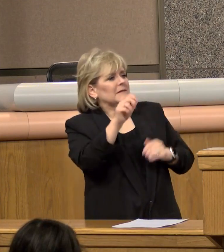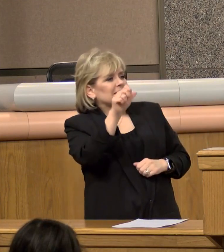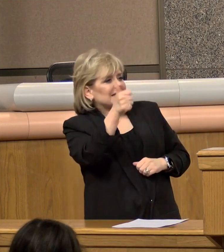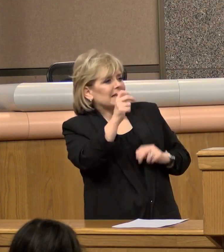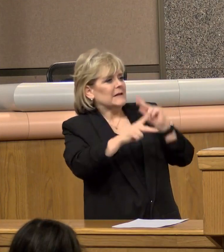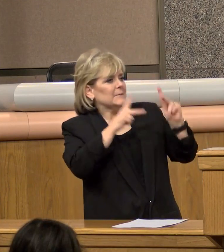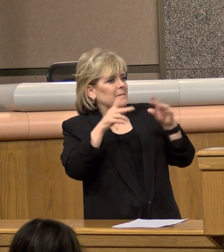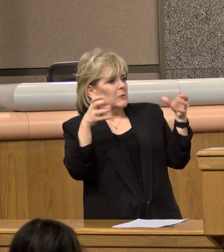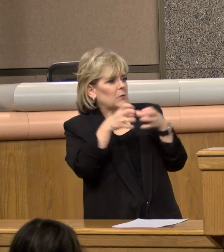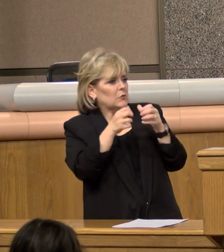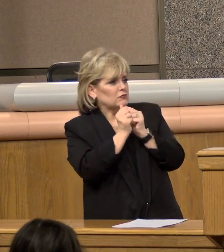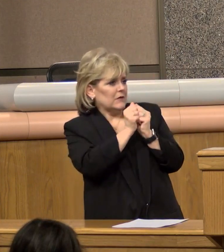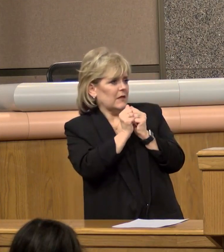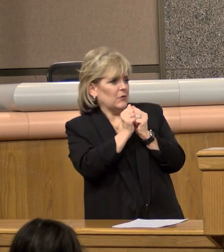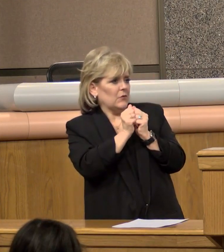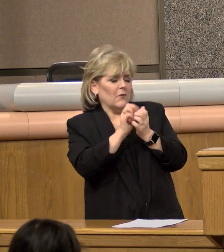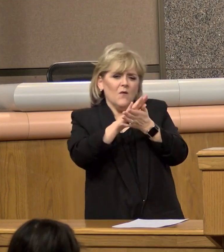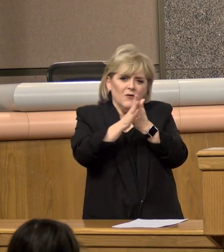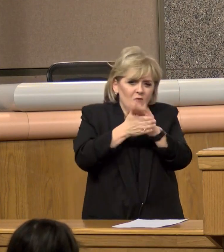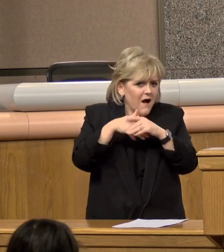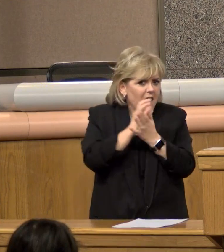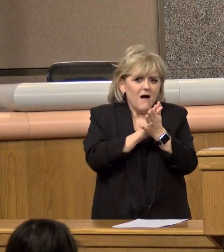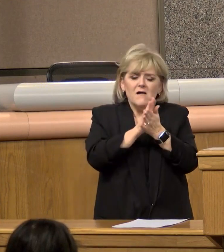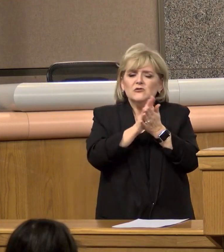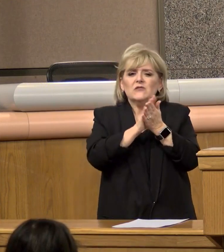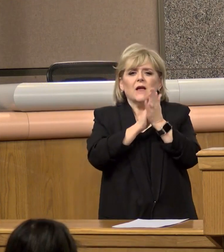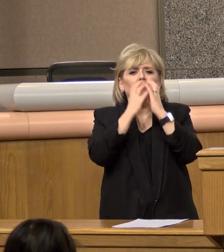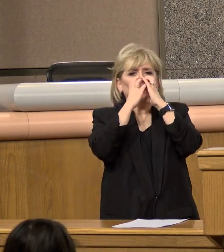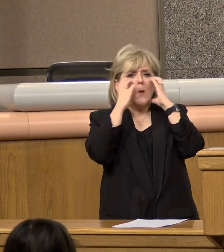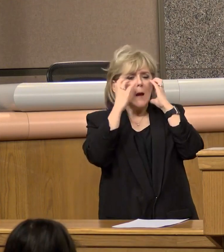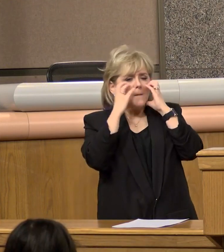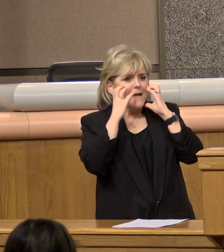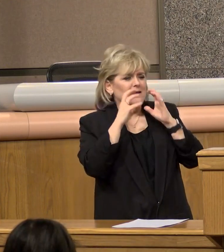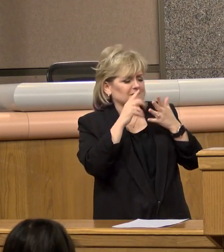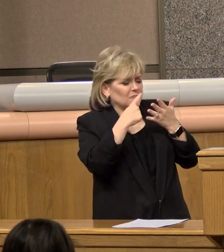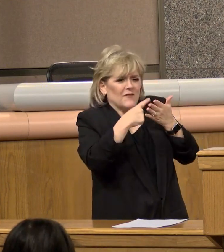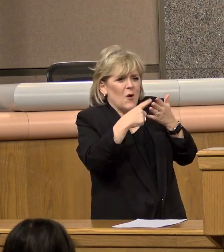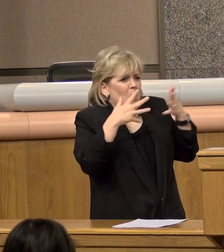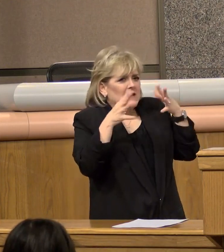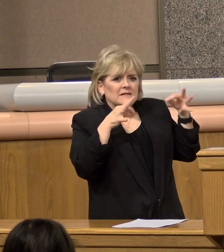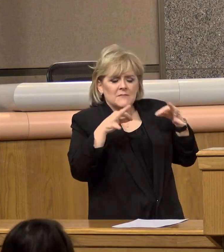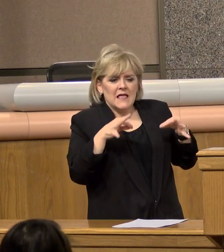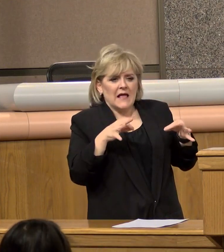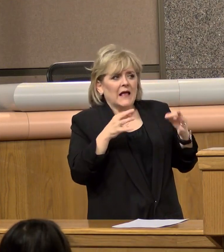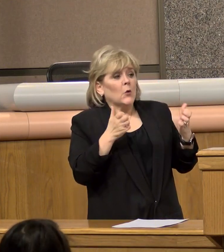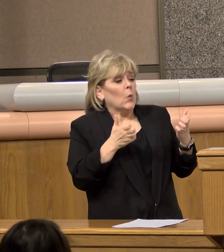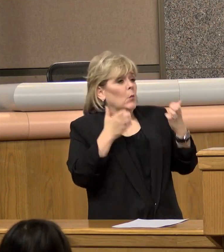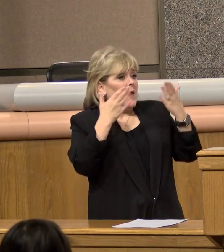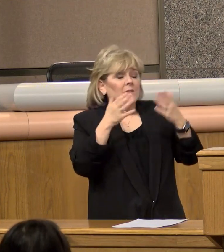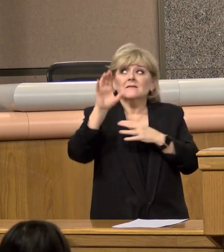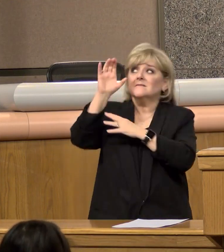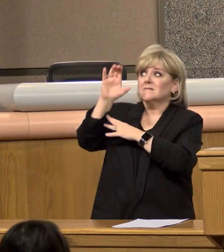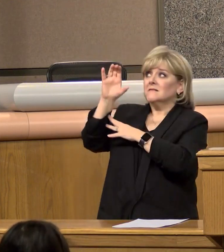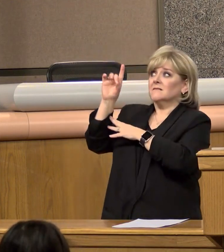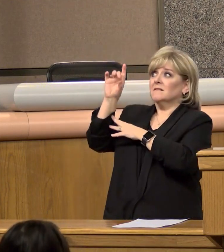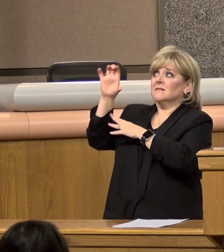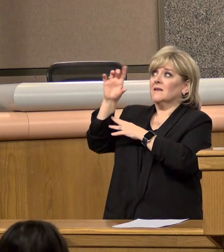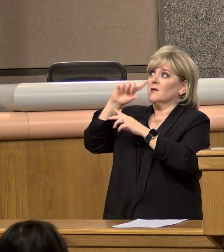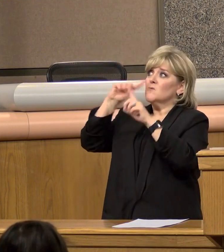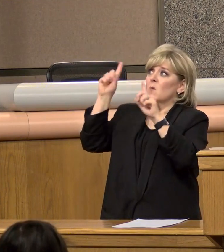All of the hygiene practices that we've, we've, we've talked about. They're recommended by the CDC and we've, we've